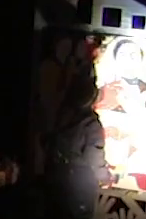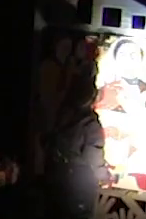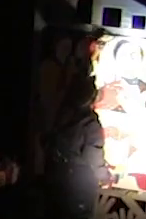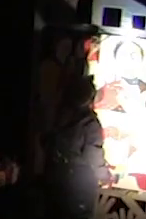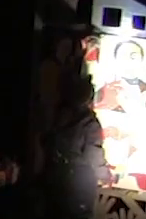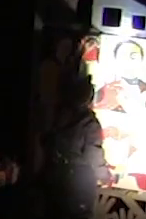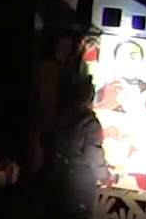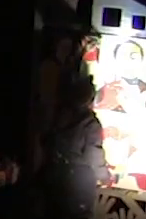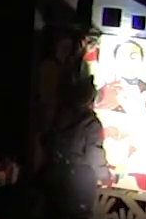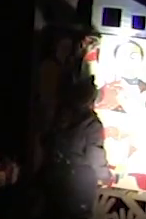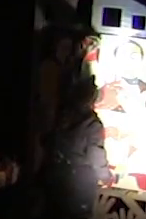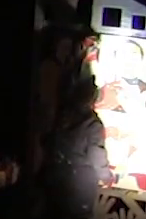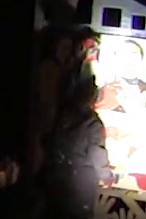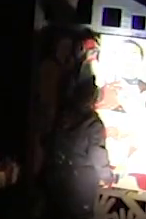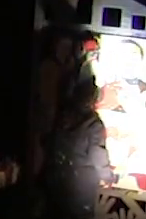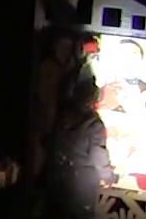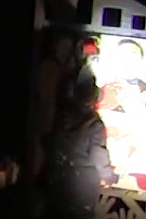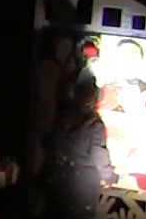So let's see an interruption in the hearing conversation.